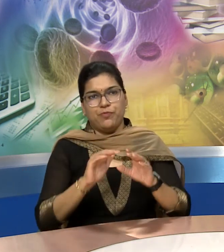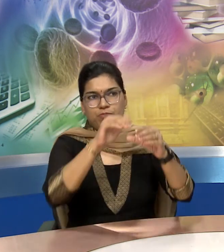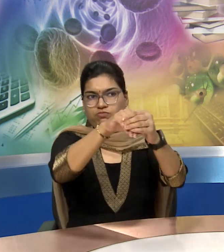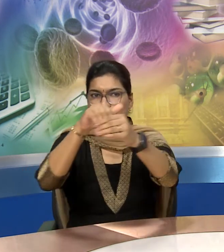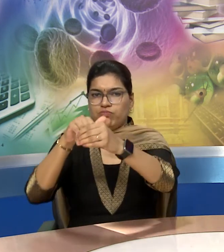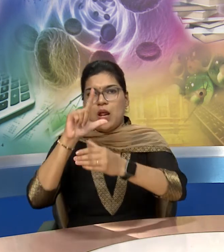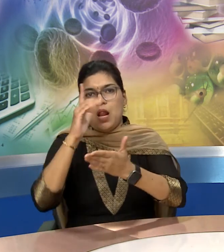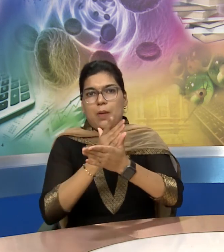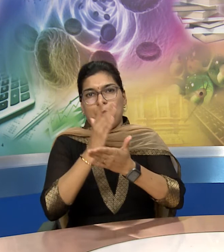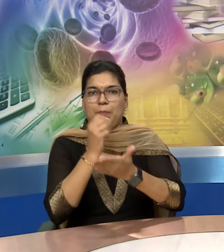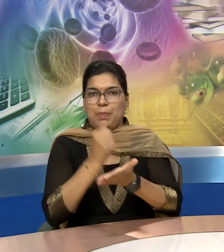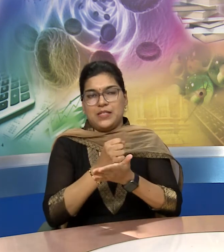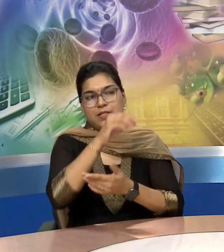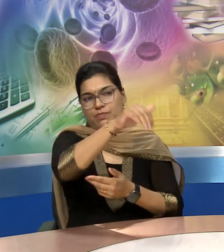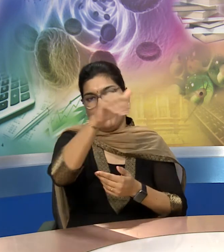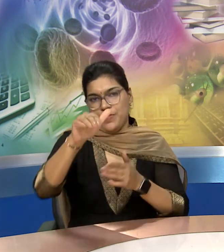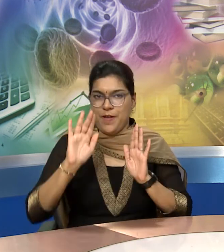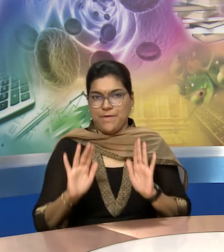maintaining such a collection.